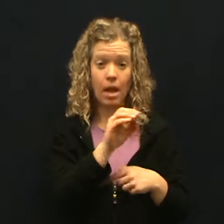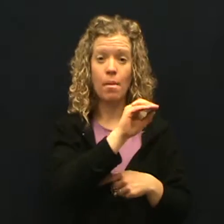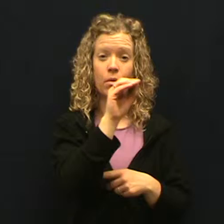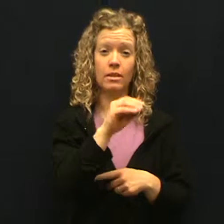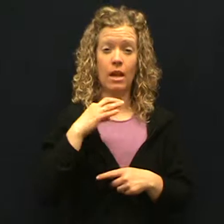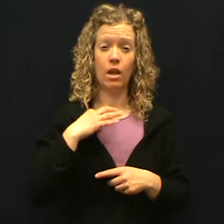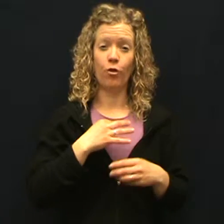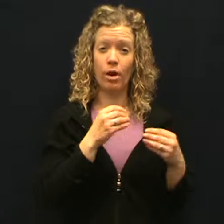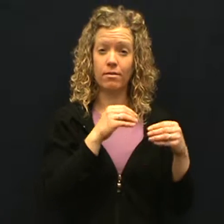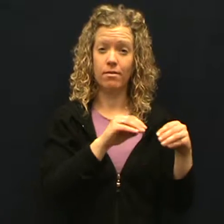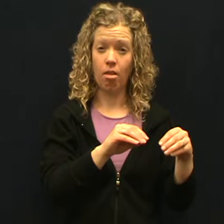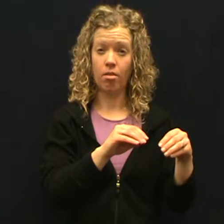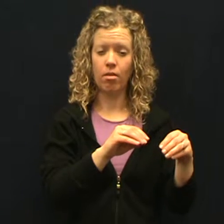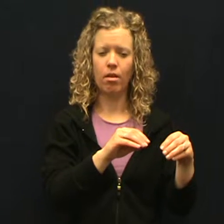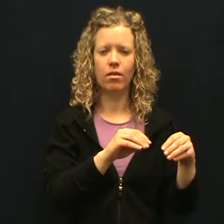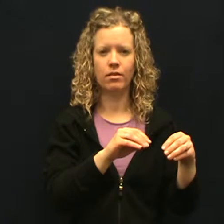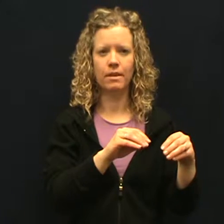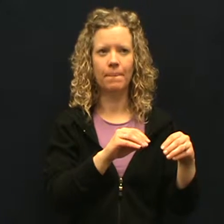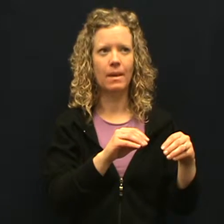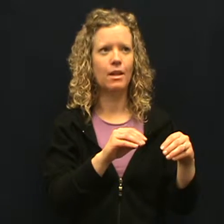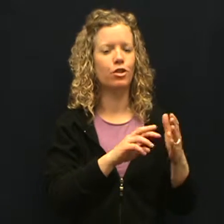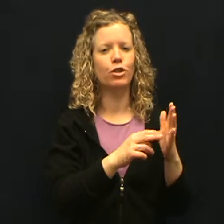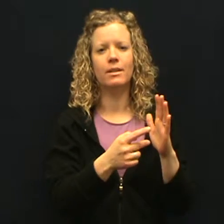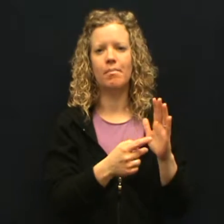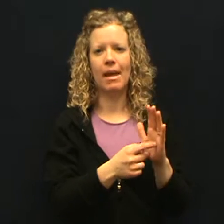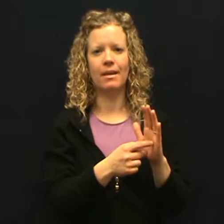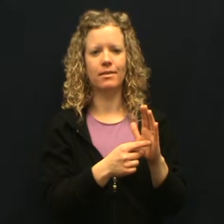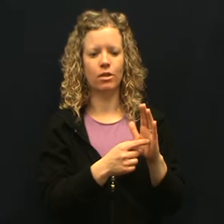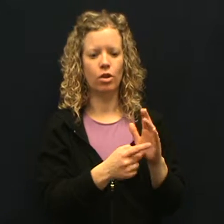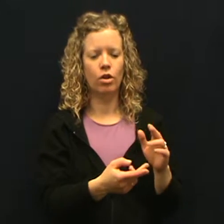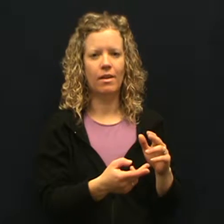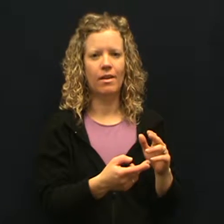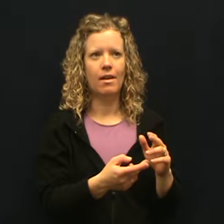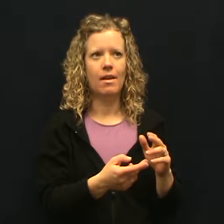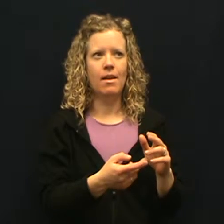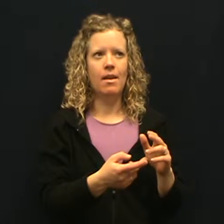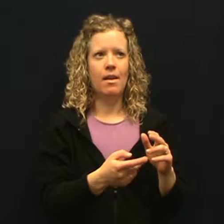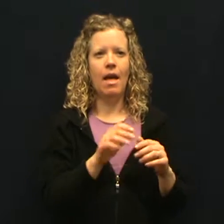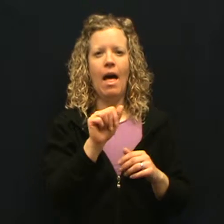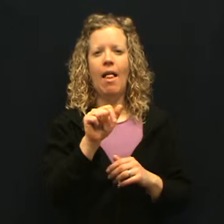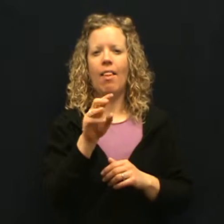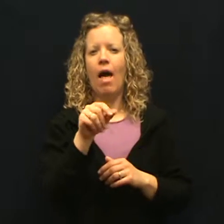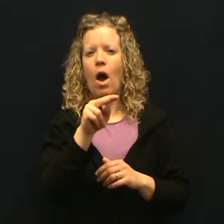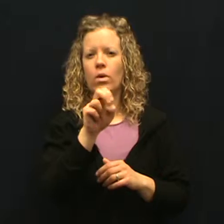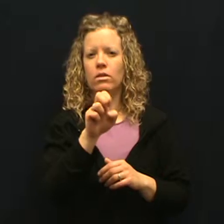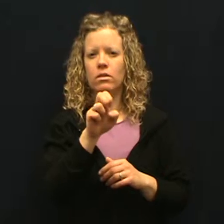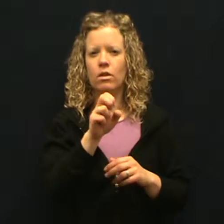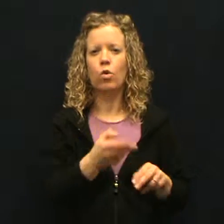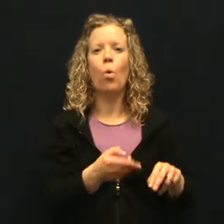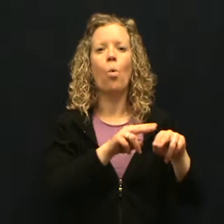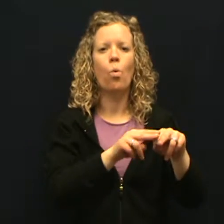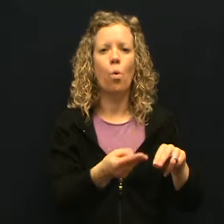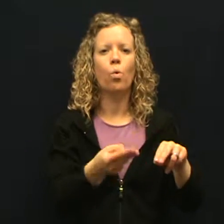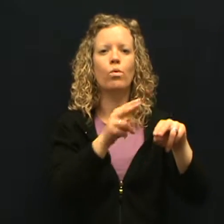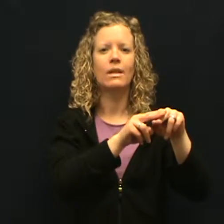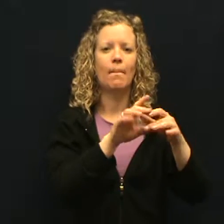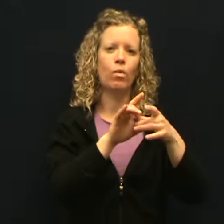method, you're just going to continually add to your allowance each period based on a percentage of credit sales. That's pretty